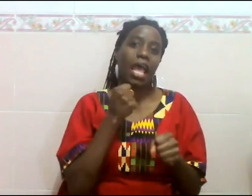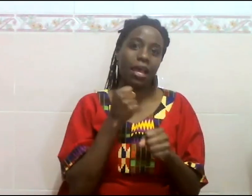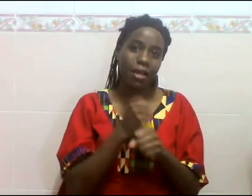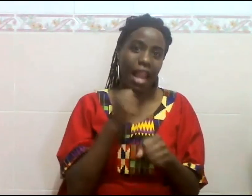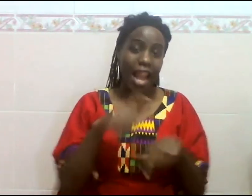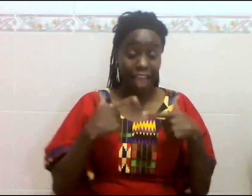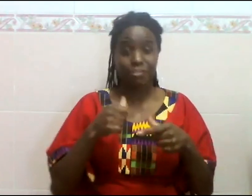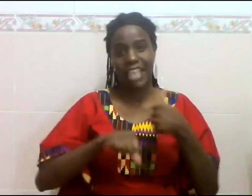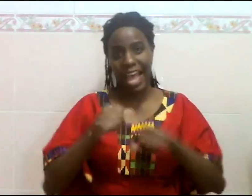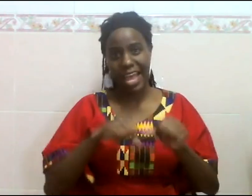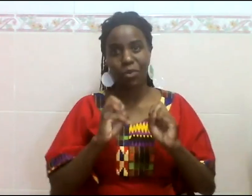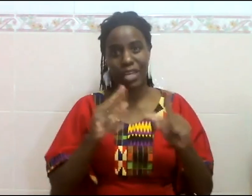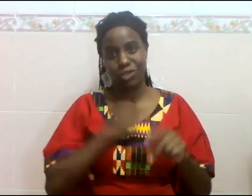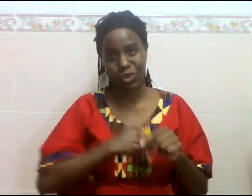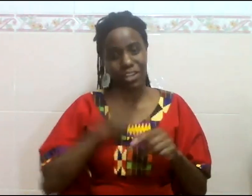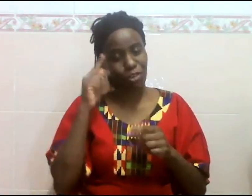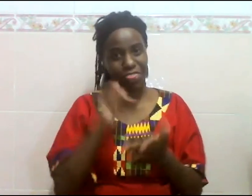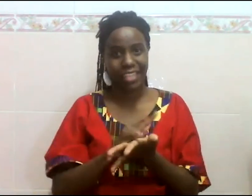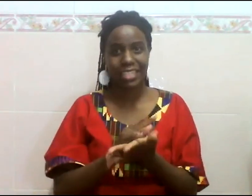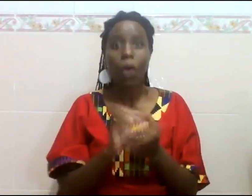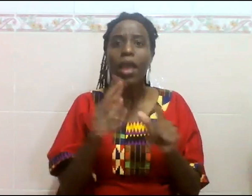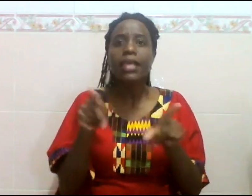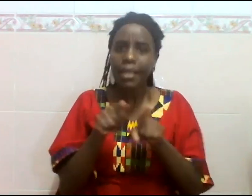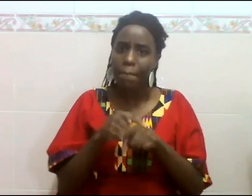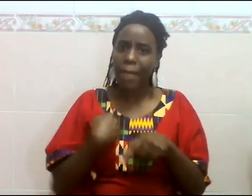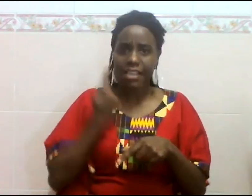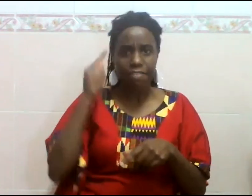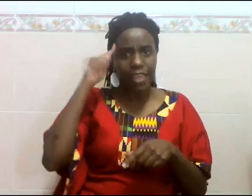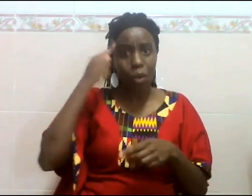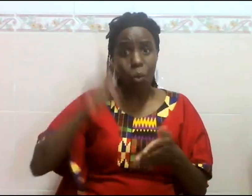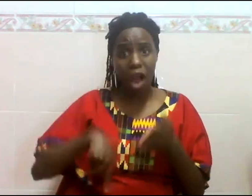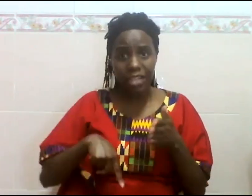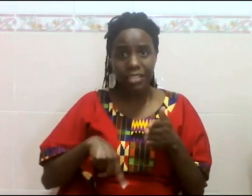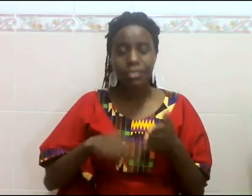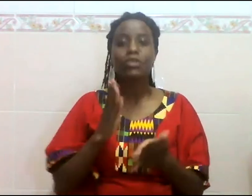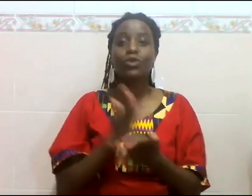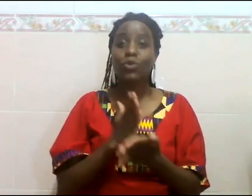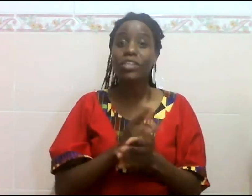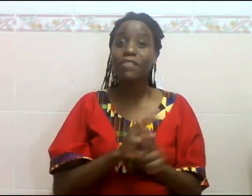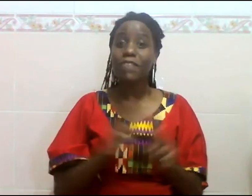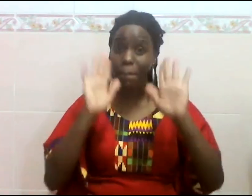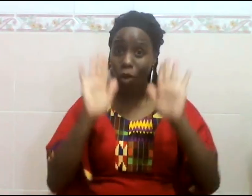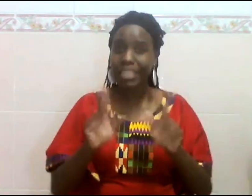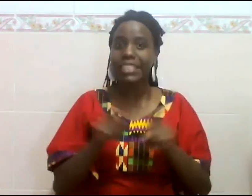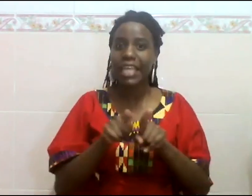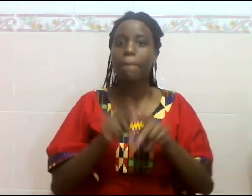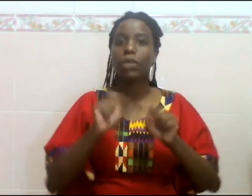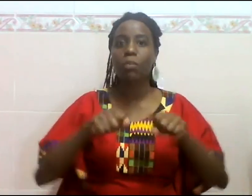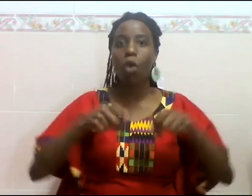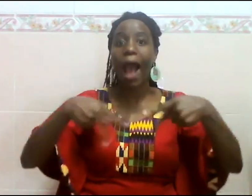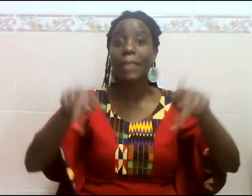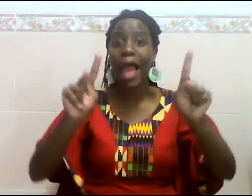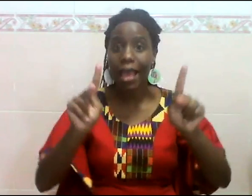And so I also think that this is incredibly, and we're going to discuss this, incredibly important and applicable to